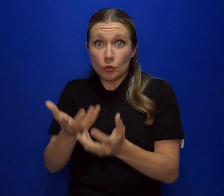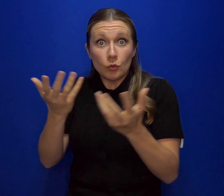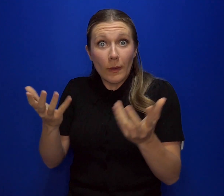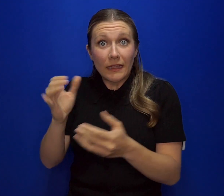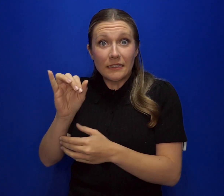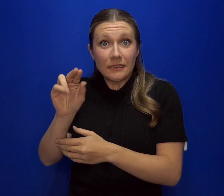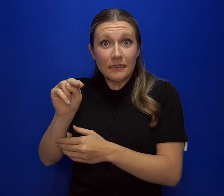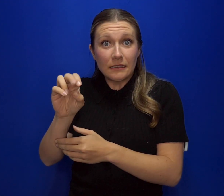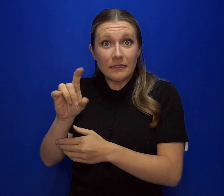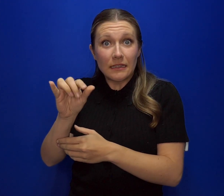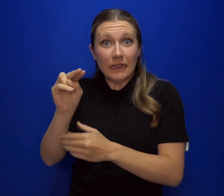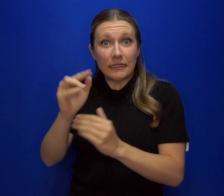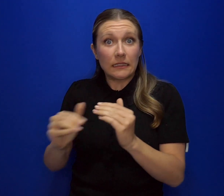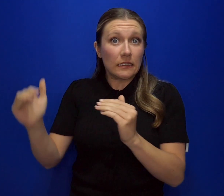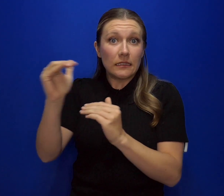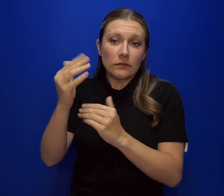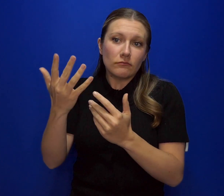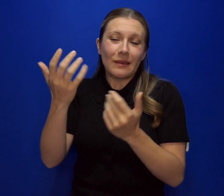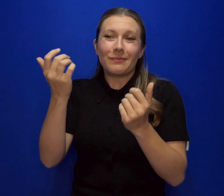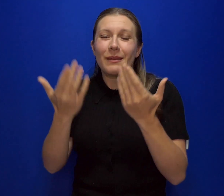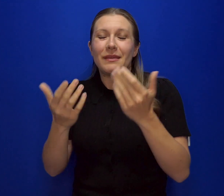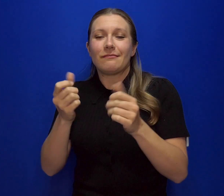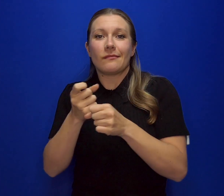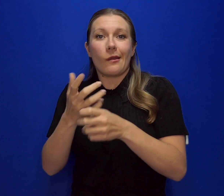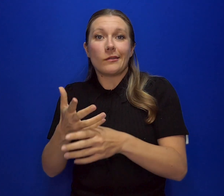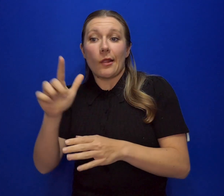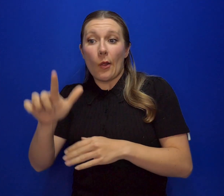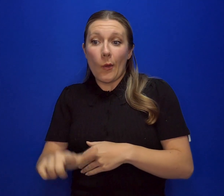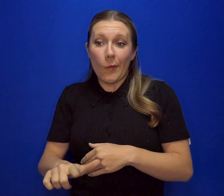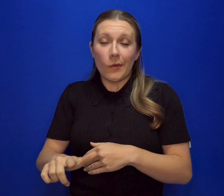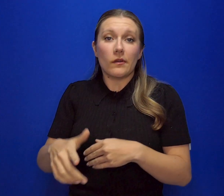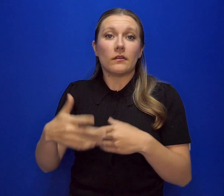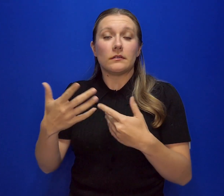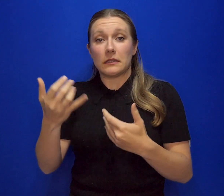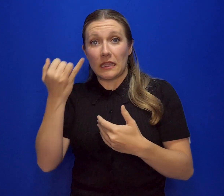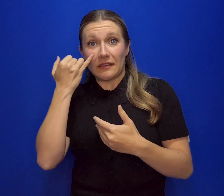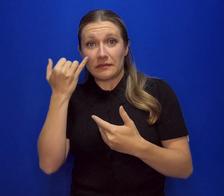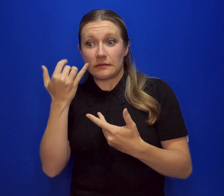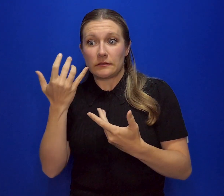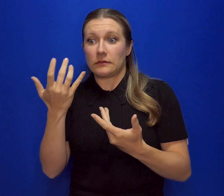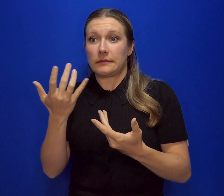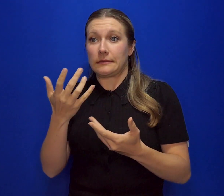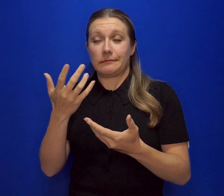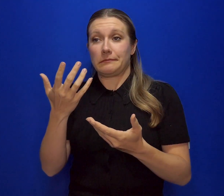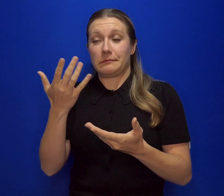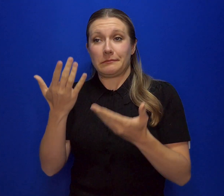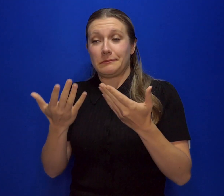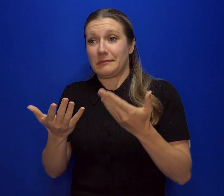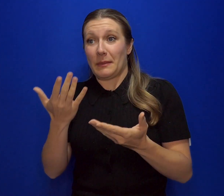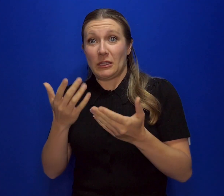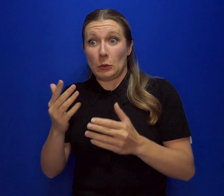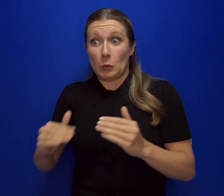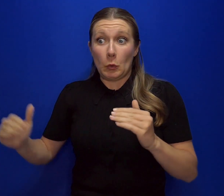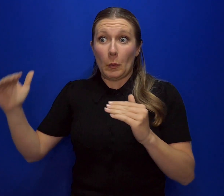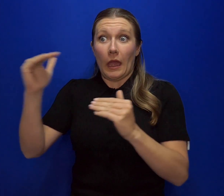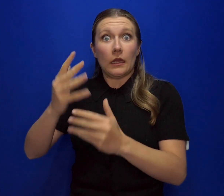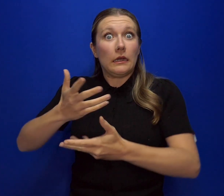too much insulin could make you low, could put you in a seizure. I mean, if you gave yourself way too much, it could kill you. But you just have to